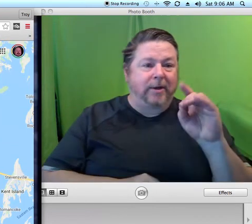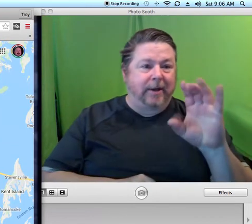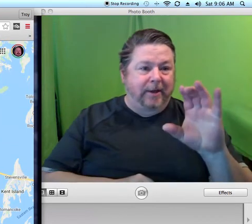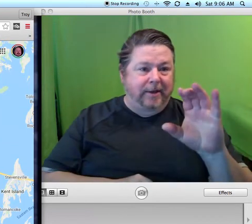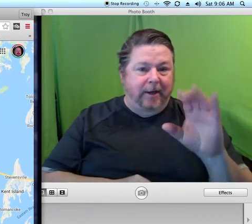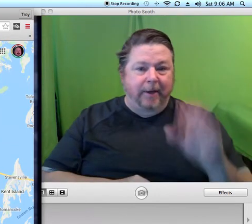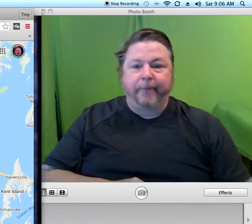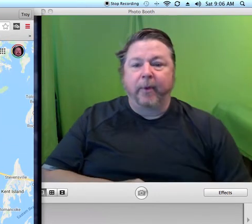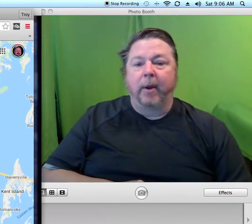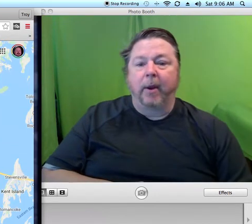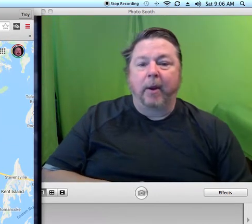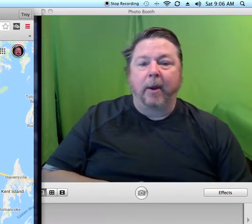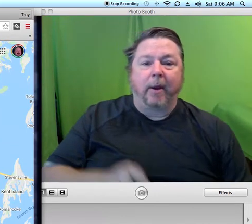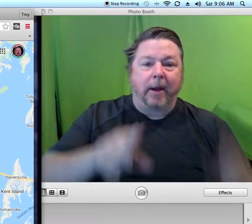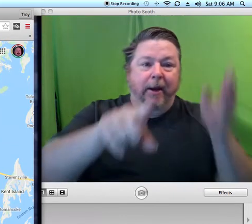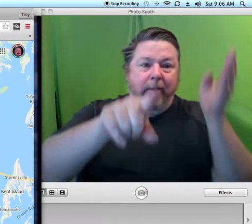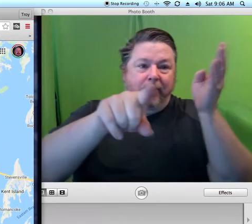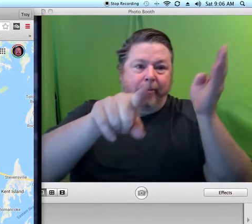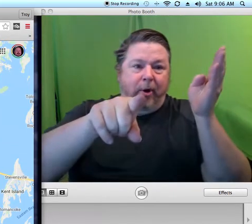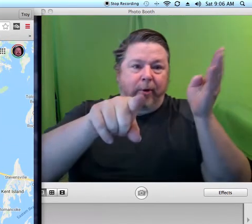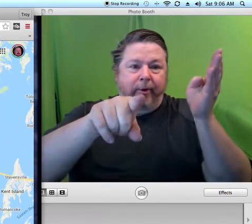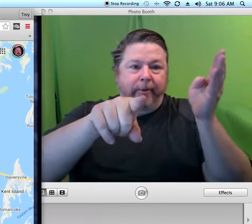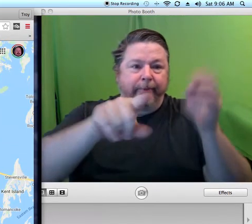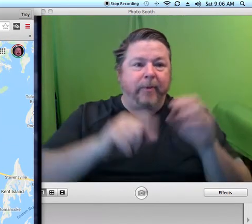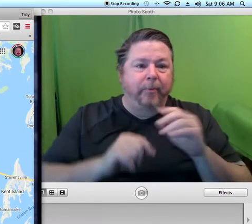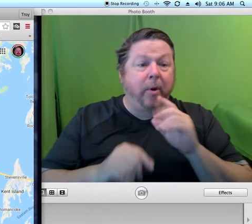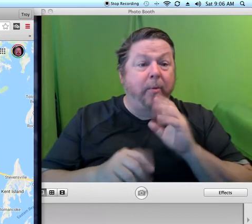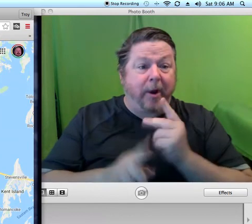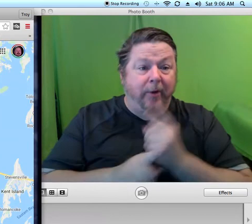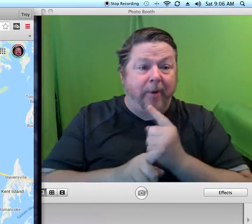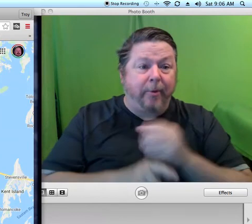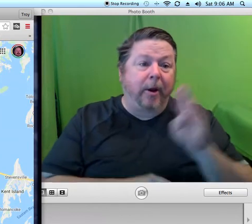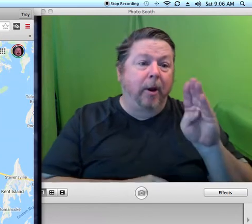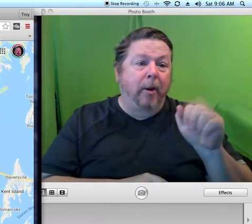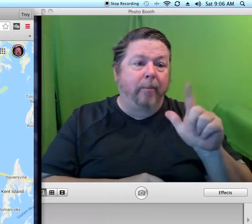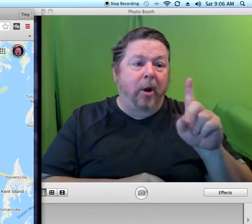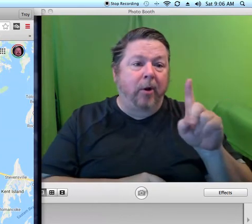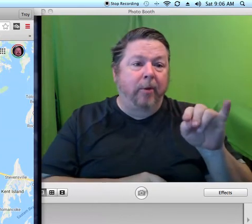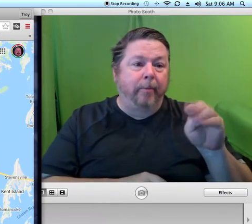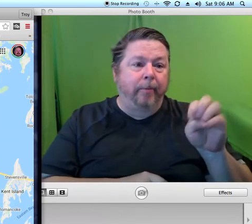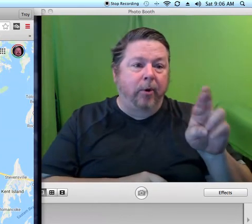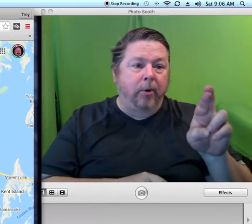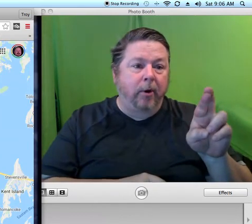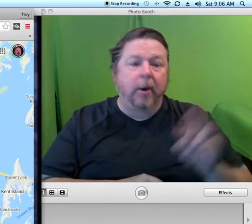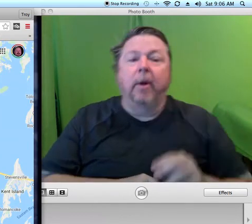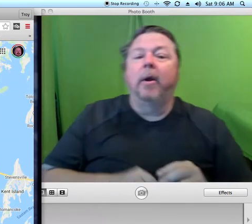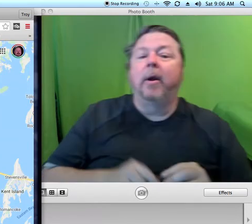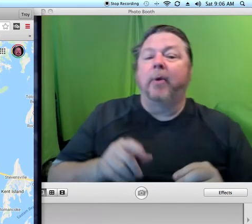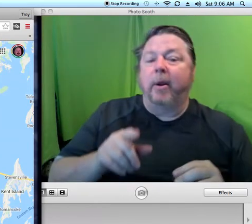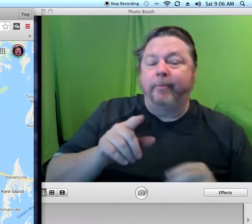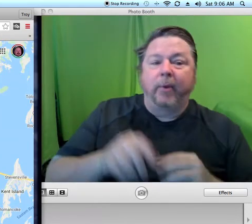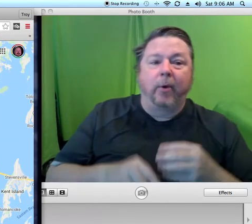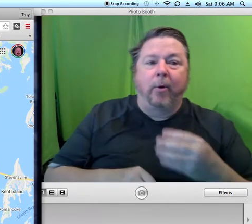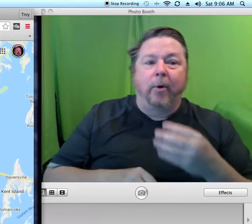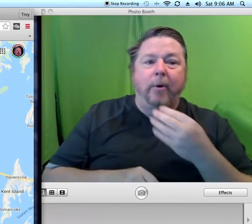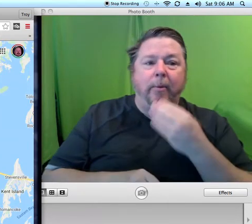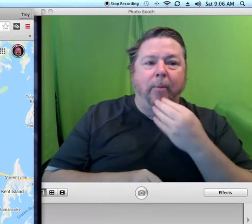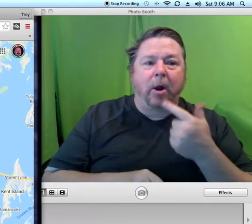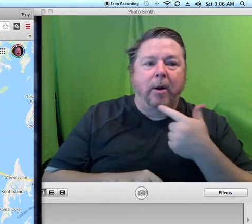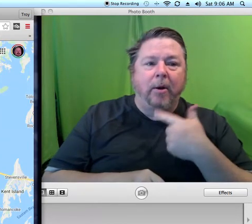Washington D.C., and there's Baltimore, pronounced properly, Baltimore, okay,